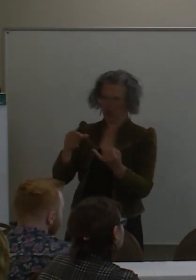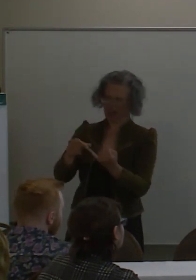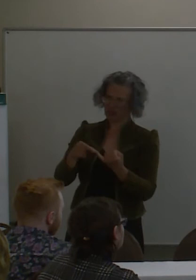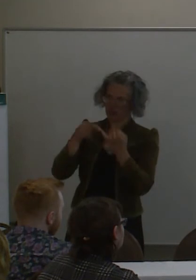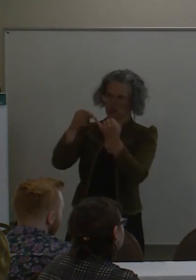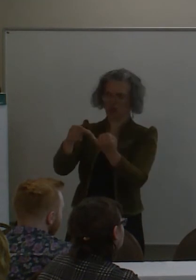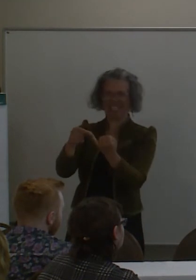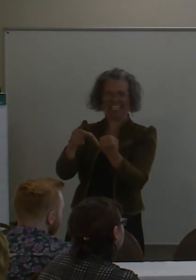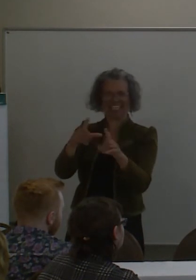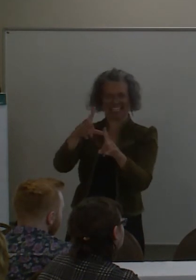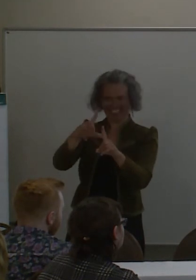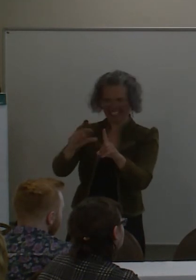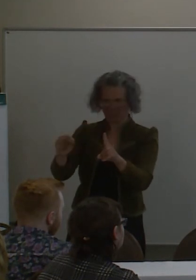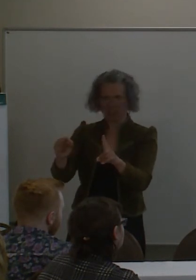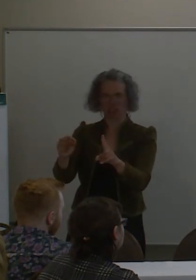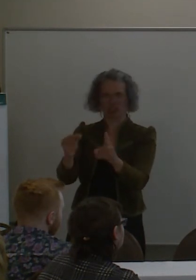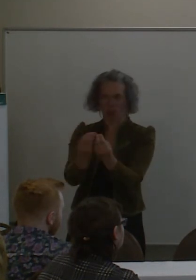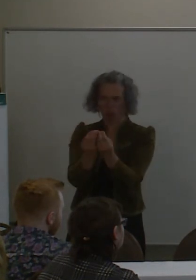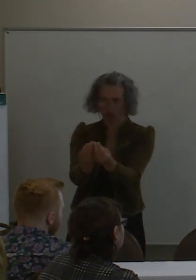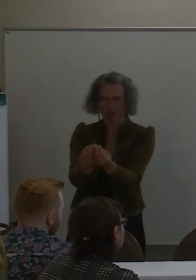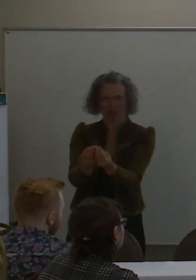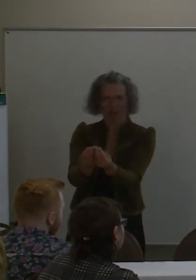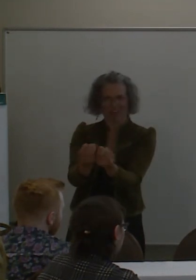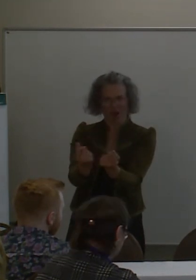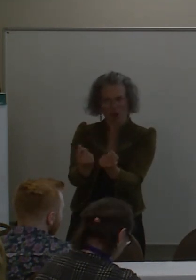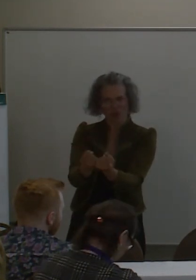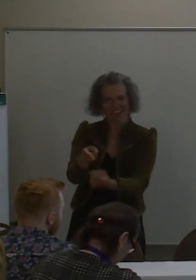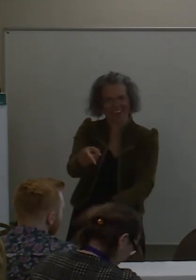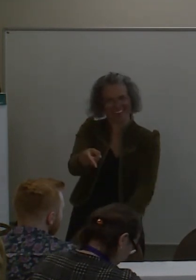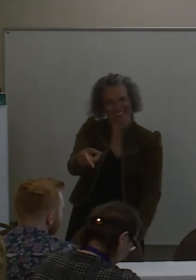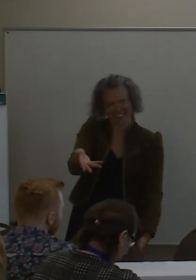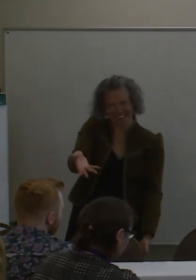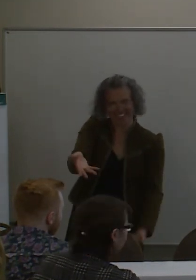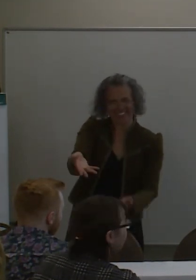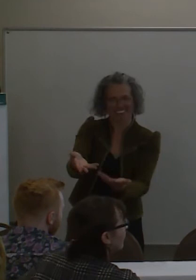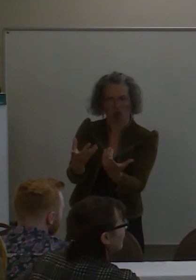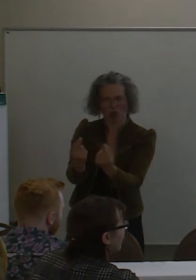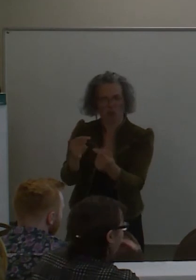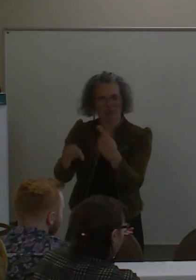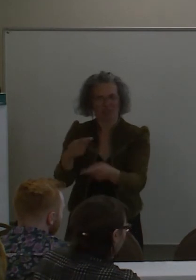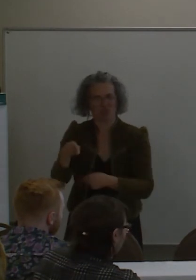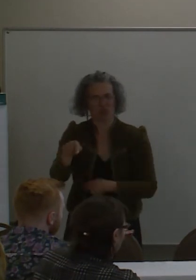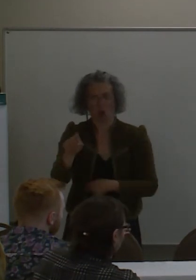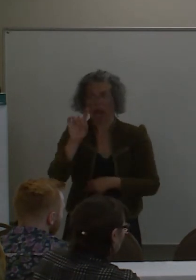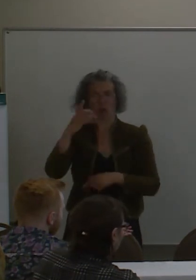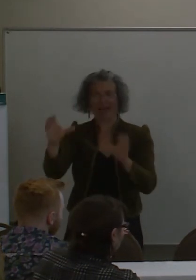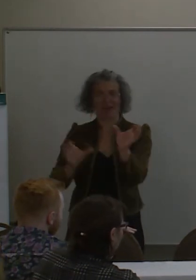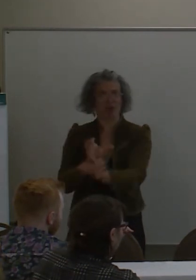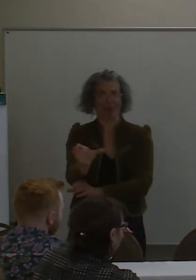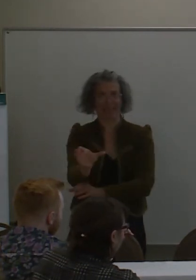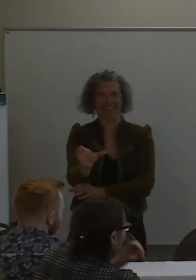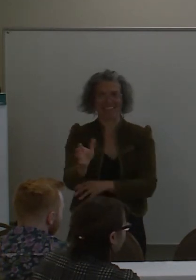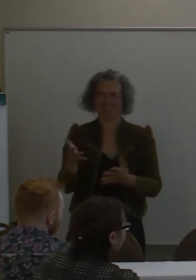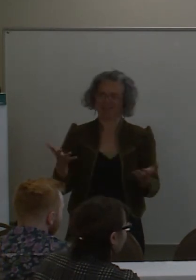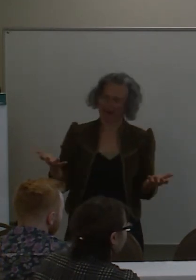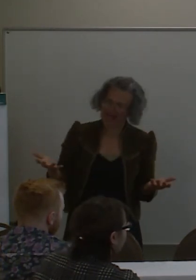objects, these possibly heritage objects that are essentially irreplaceable, but